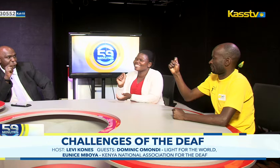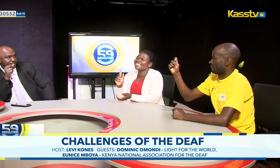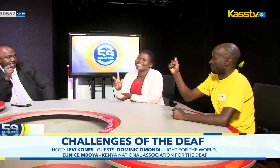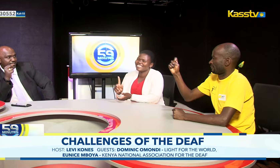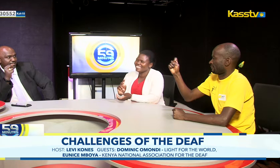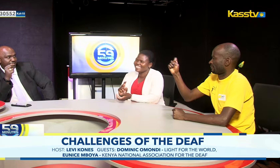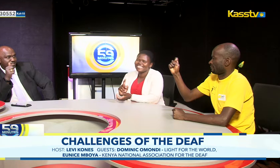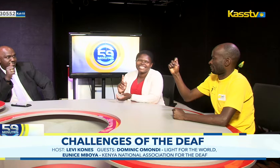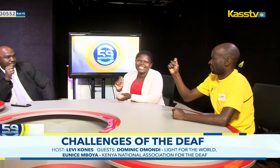V.